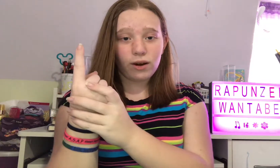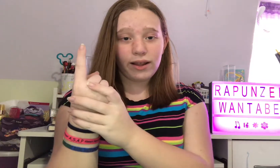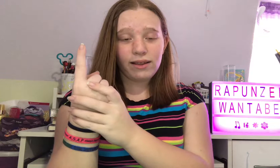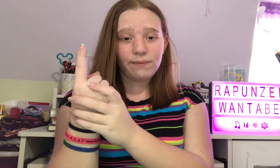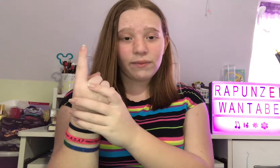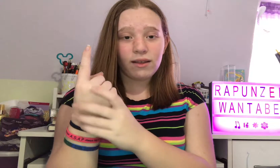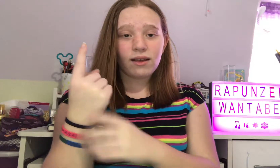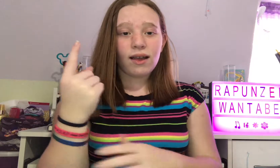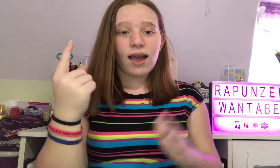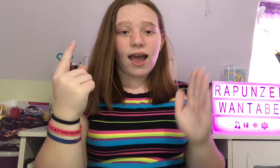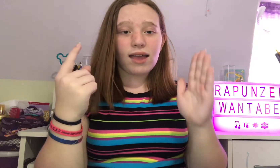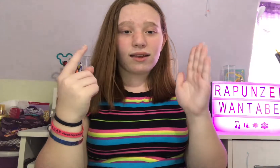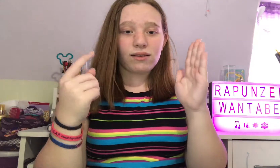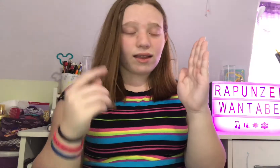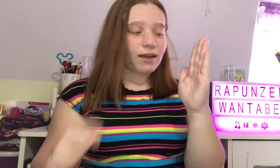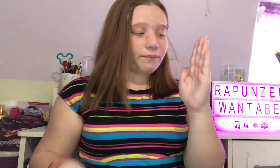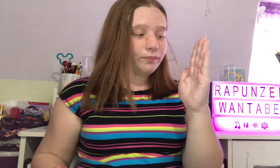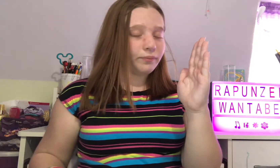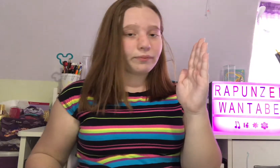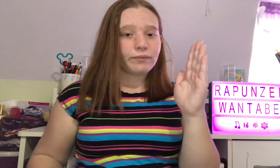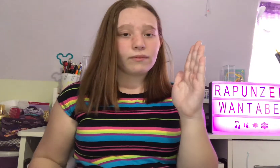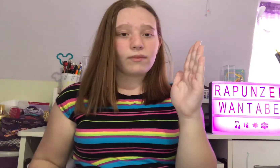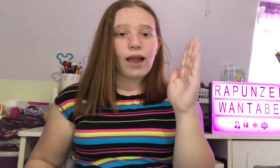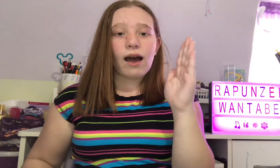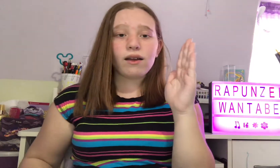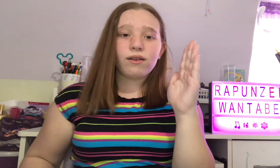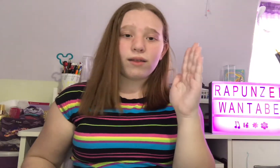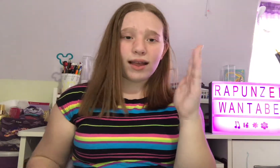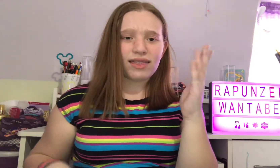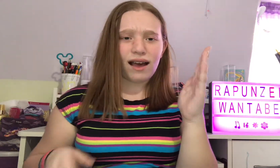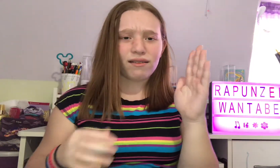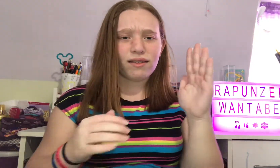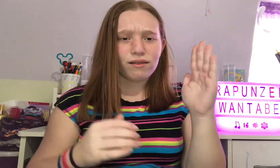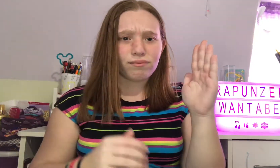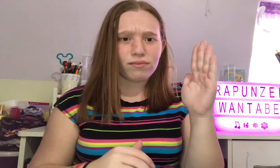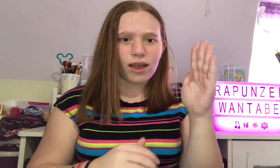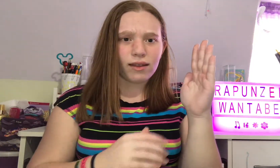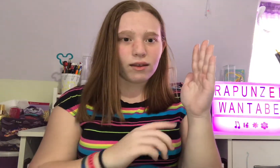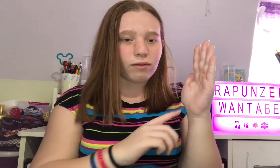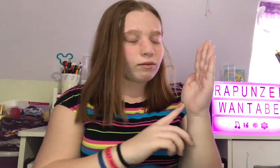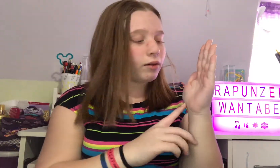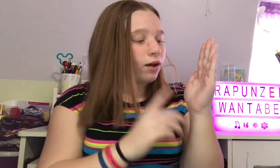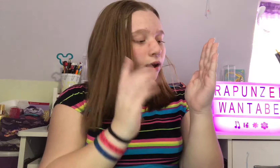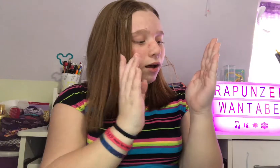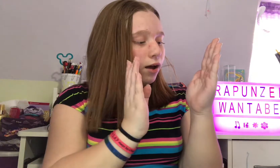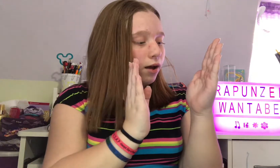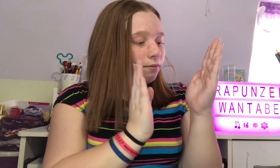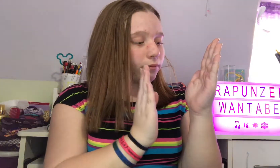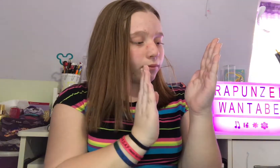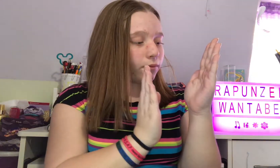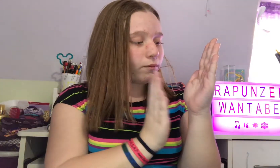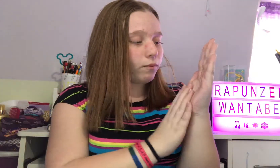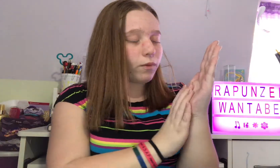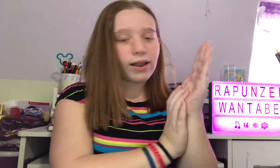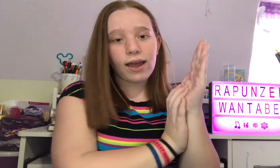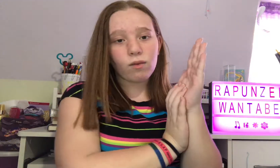one. And after that, how you do like 1,000 or I think I one hand will